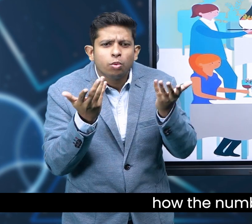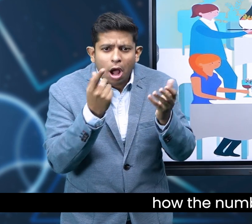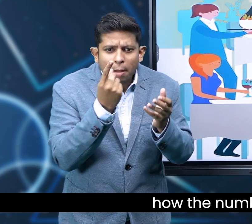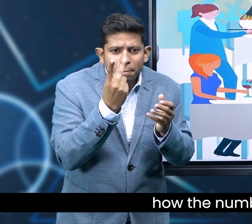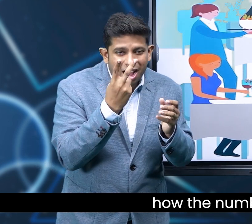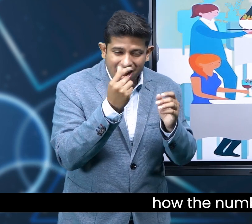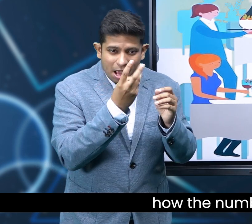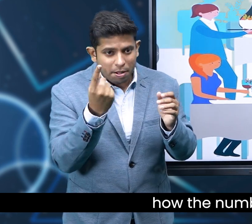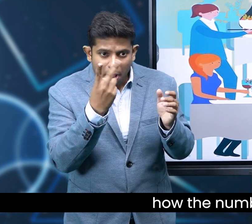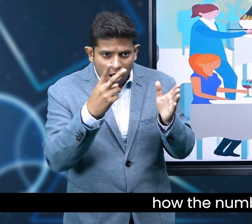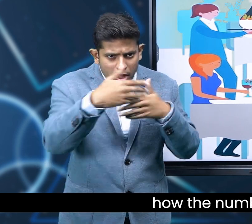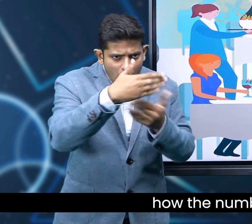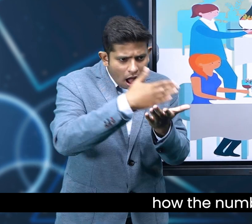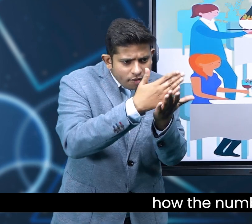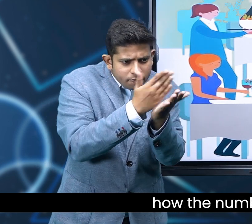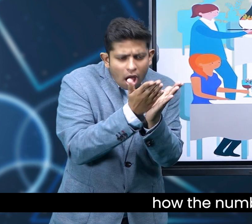be divided.